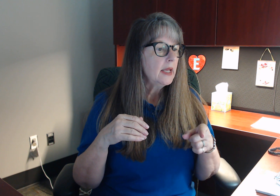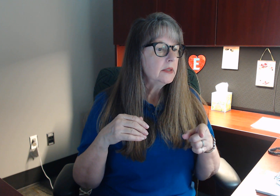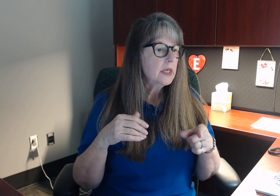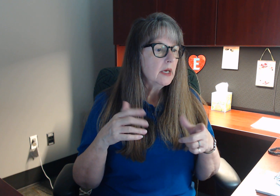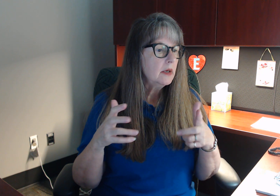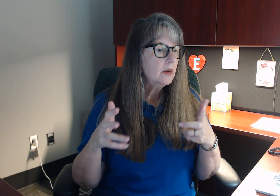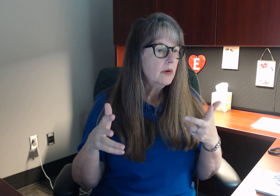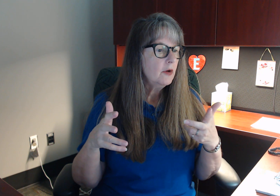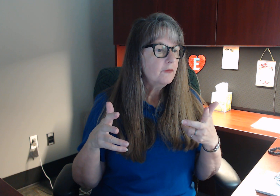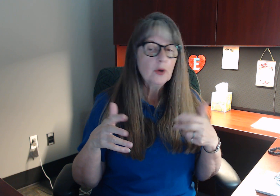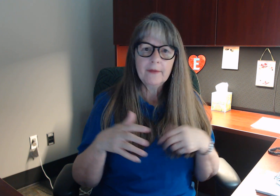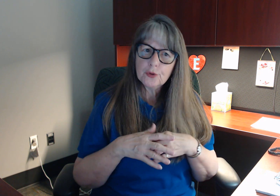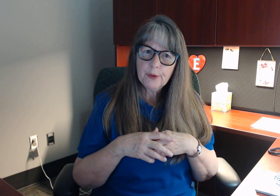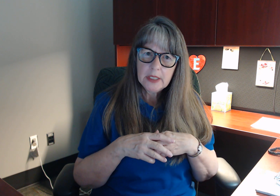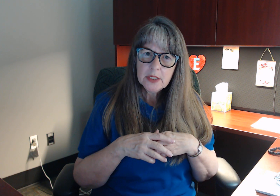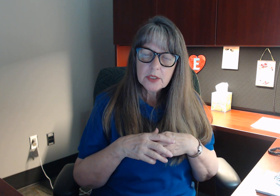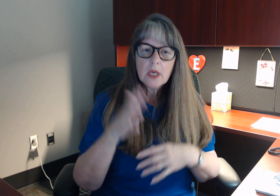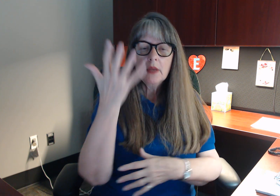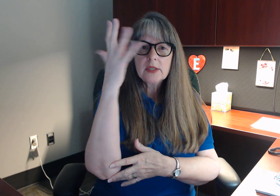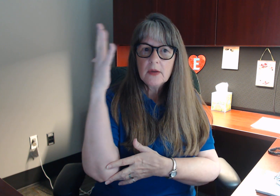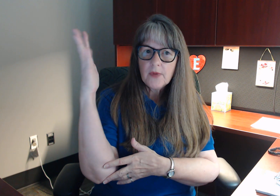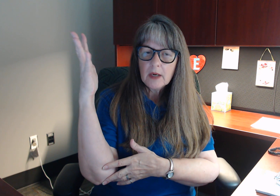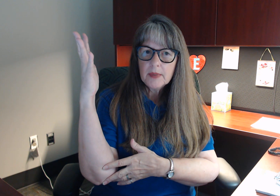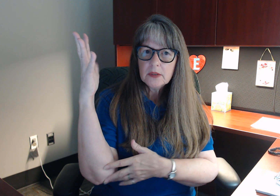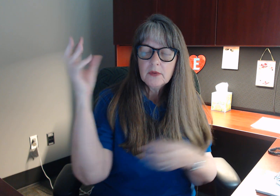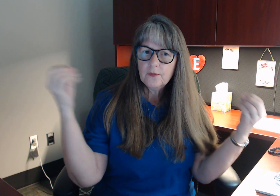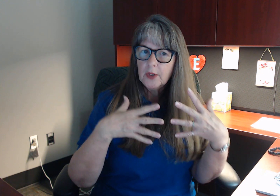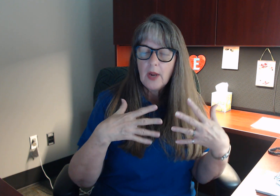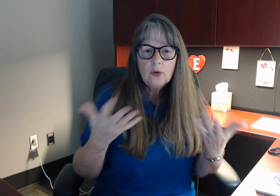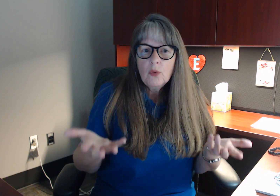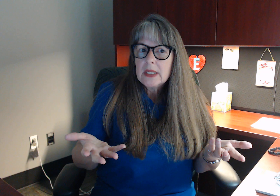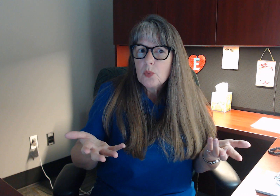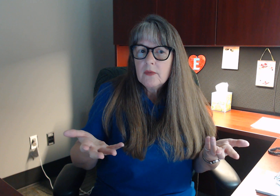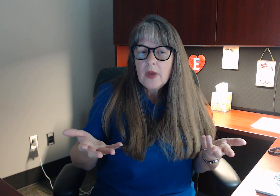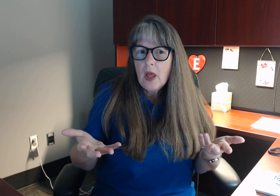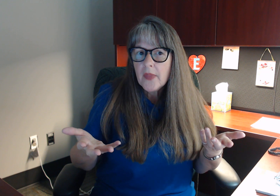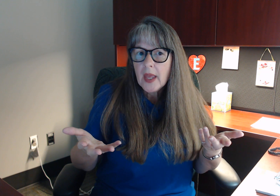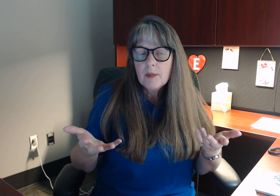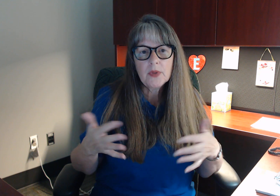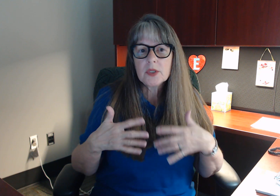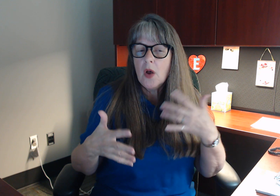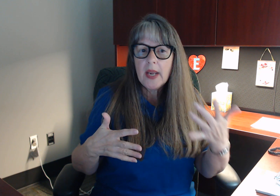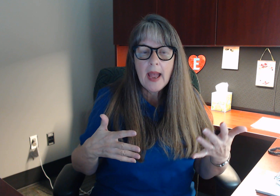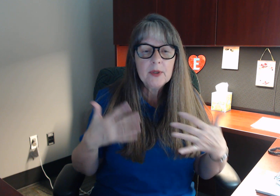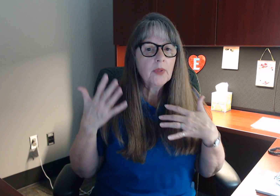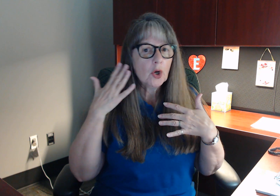And a fear of trees. That's the environment. Fear, I don't know, unless one fell on them, or they saw that happen, or they heard